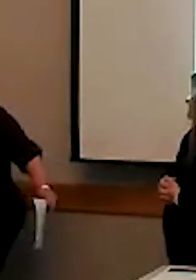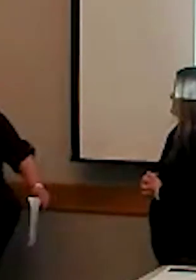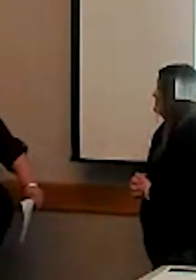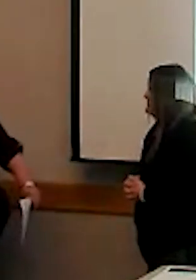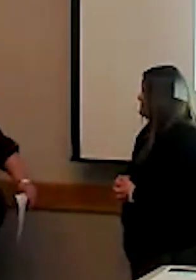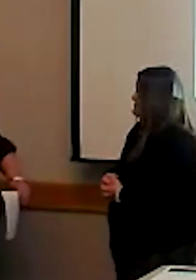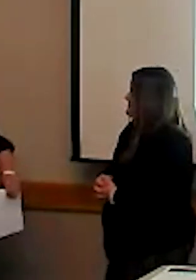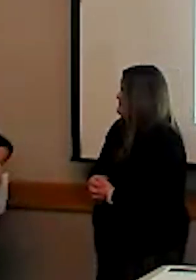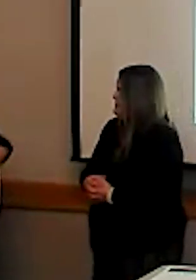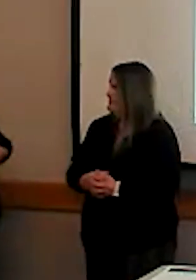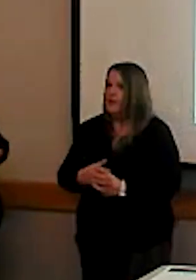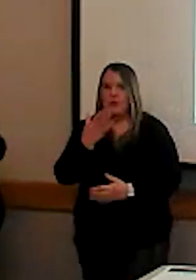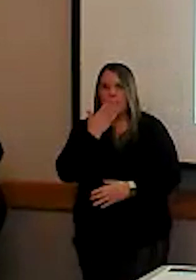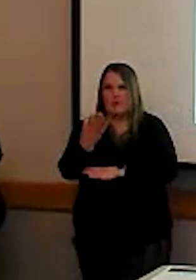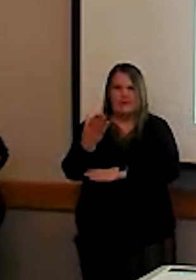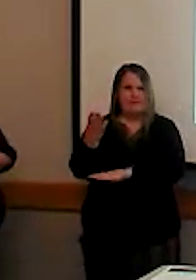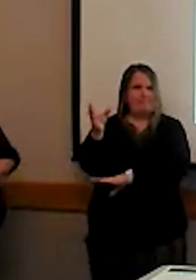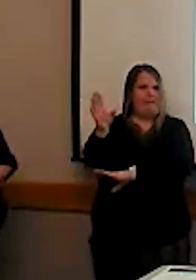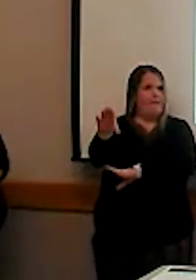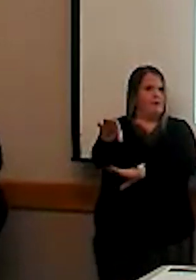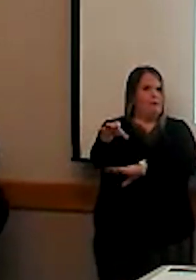Oh, good. Where are we? Afternoon.